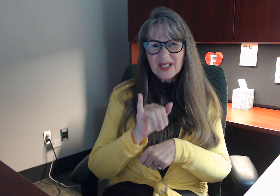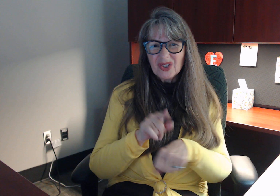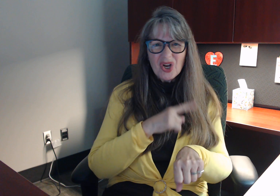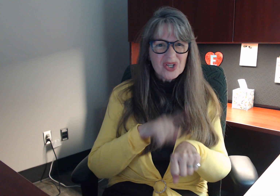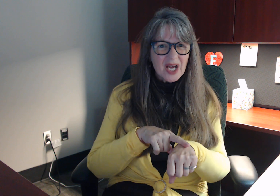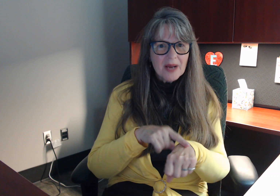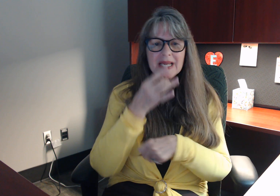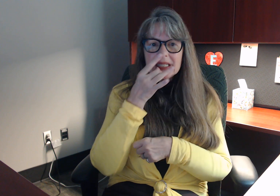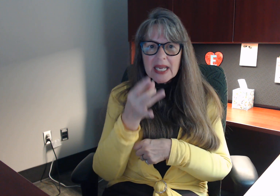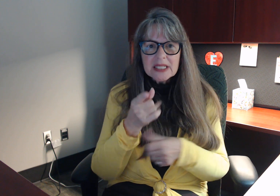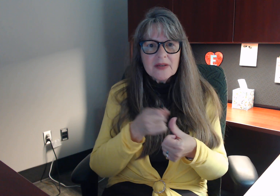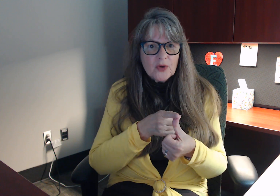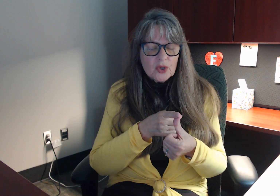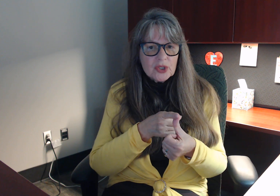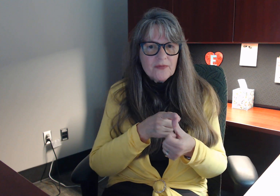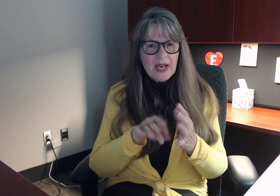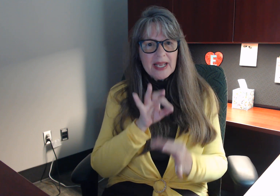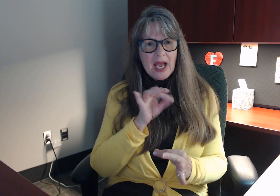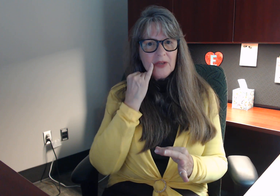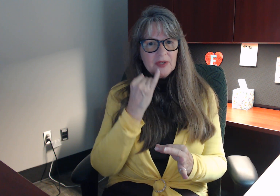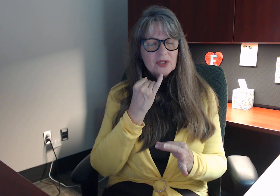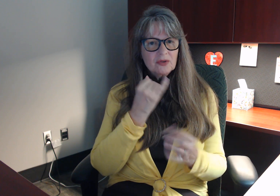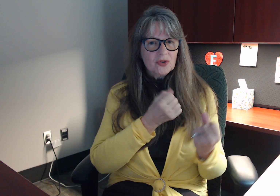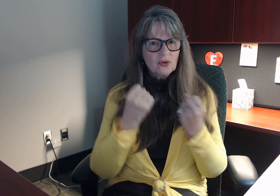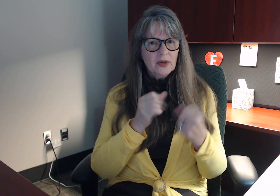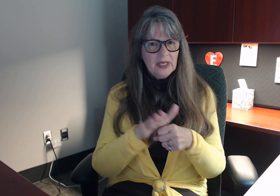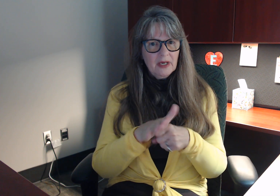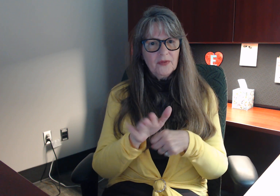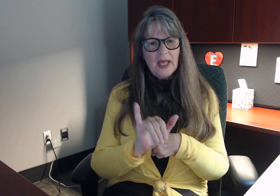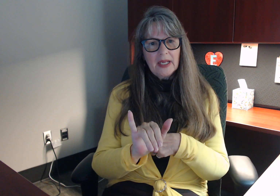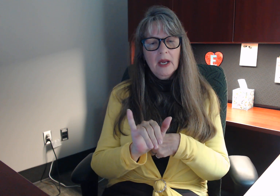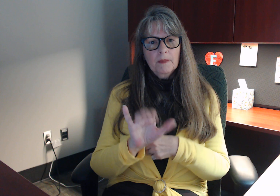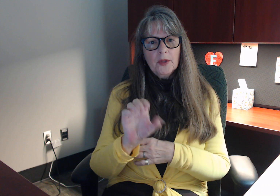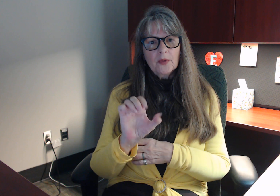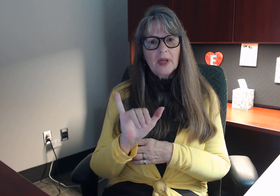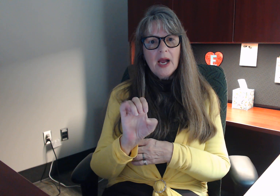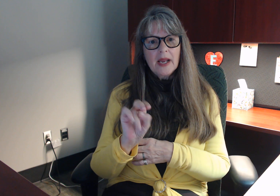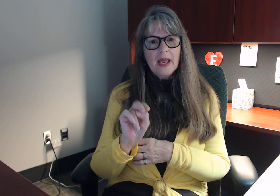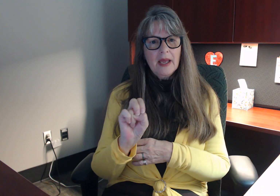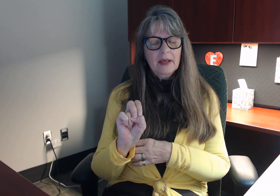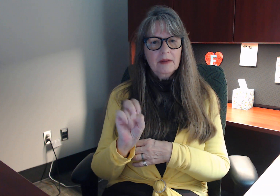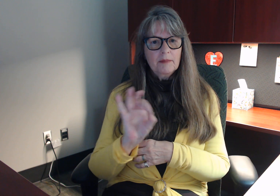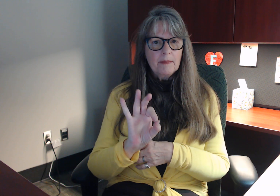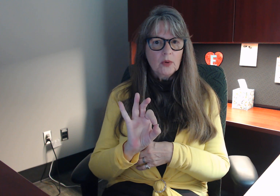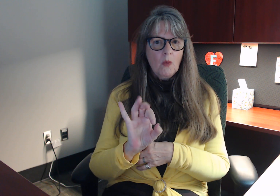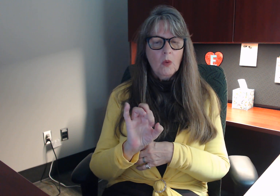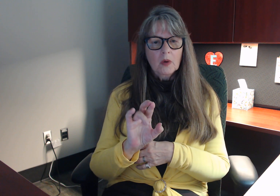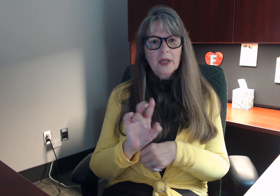long time, taste it first to find out if it's strong enough, like your cayenne pepper or,